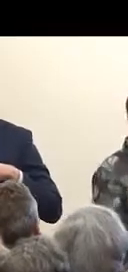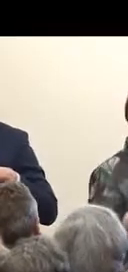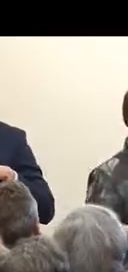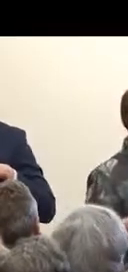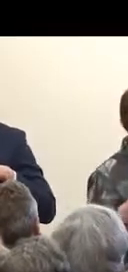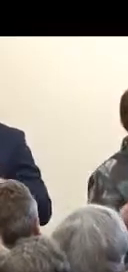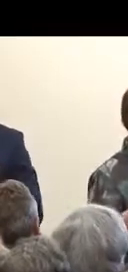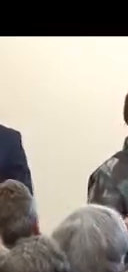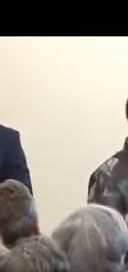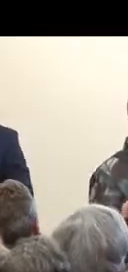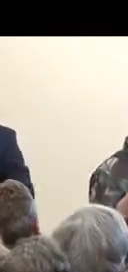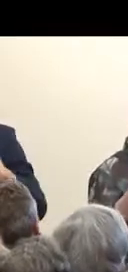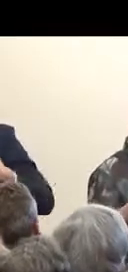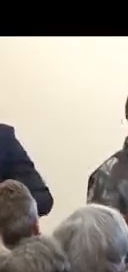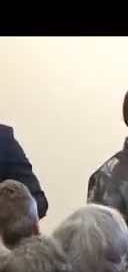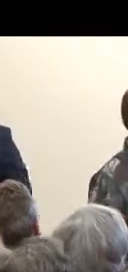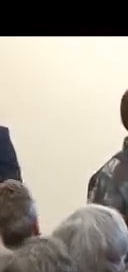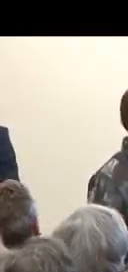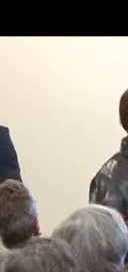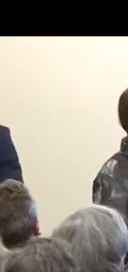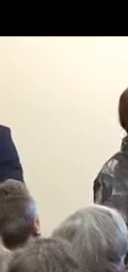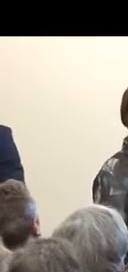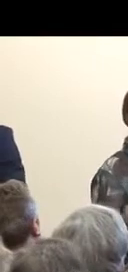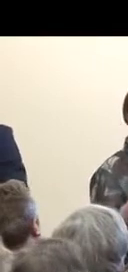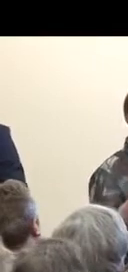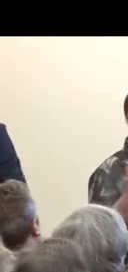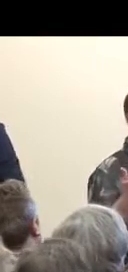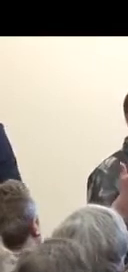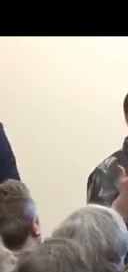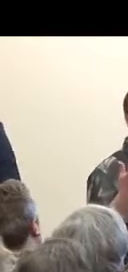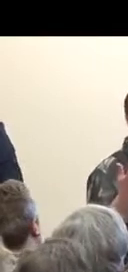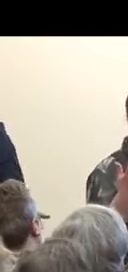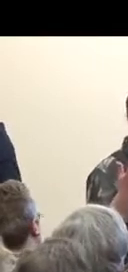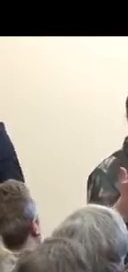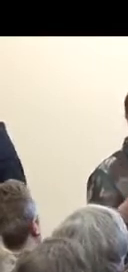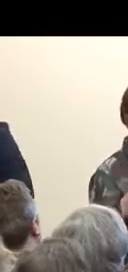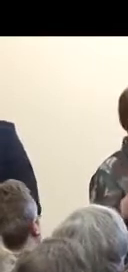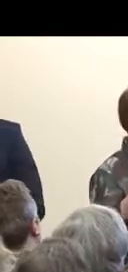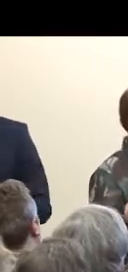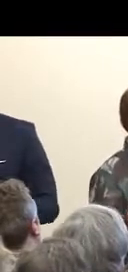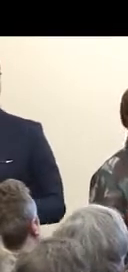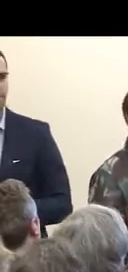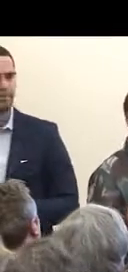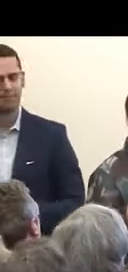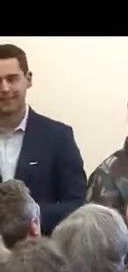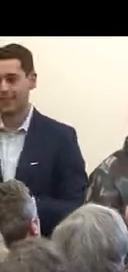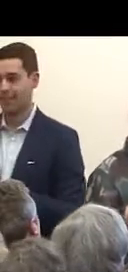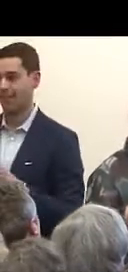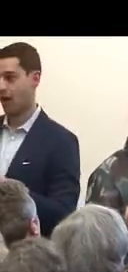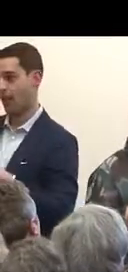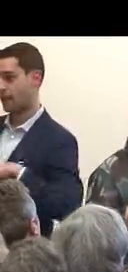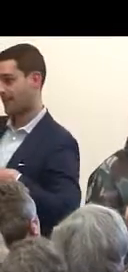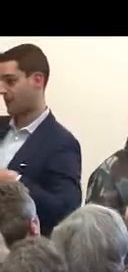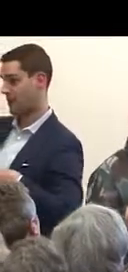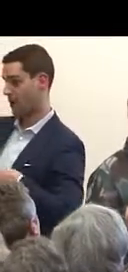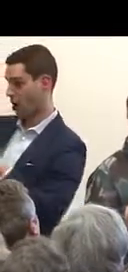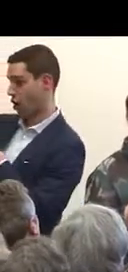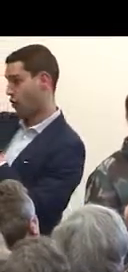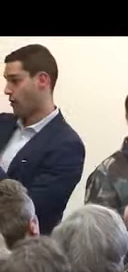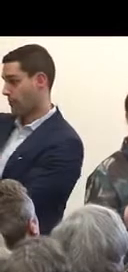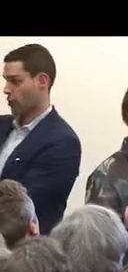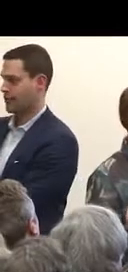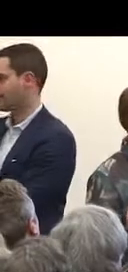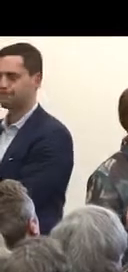involves your body parts and other very close relationships. Possessors of purses are not legitimate subjects